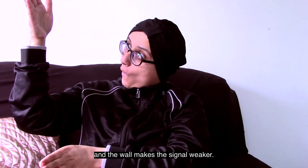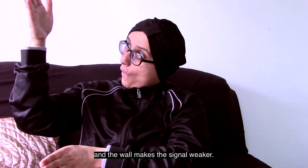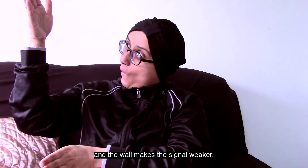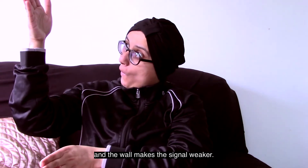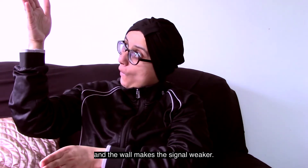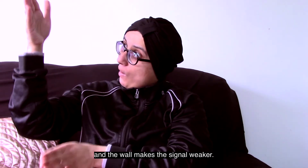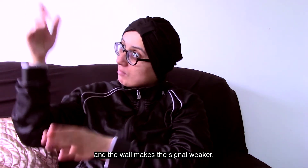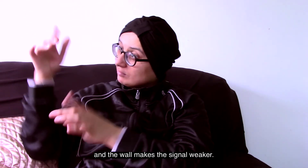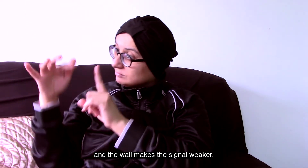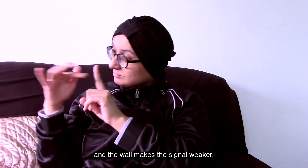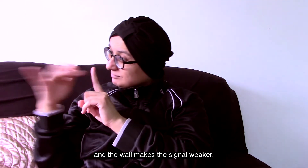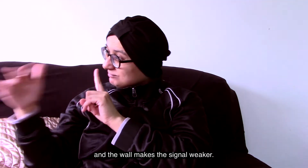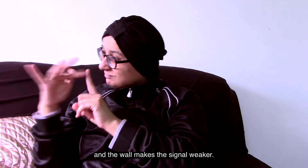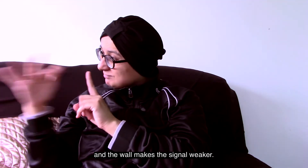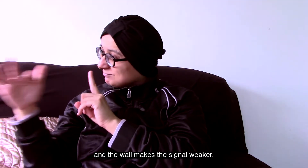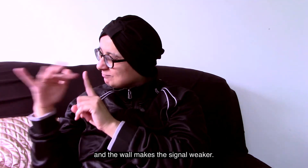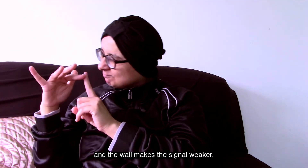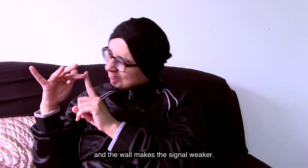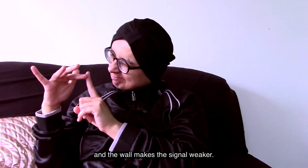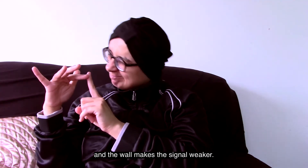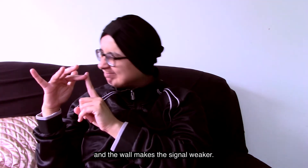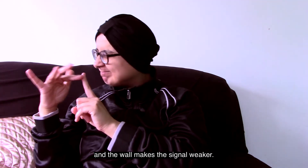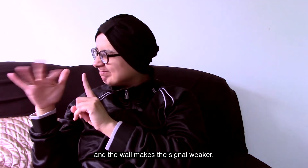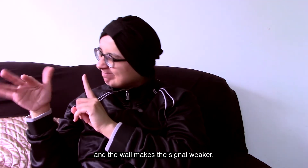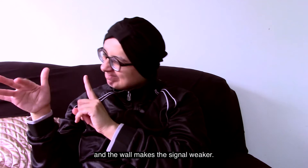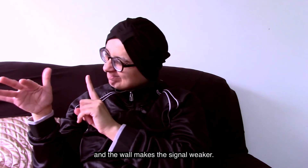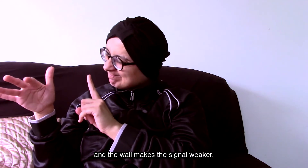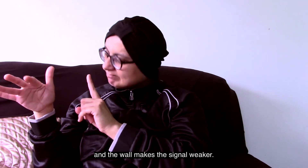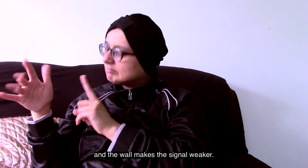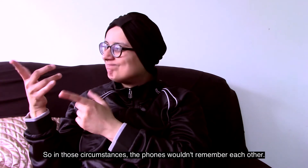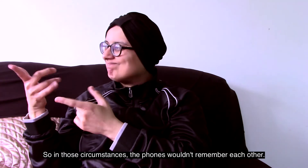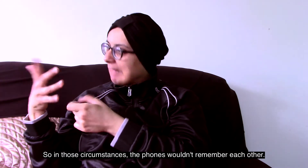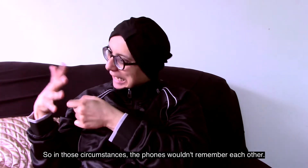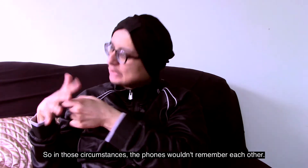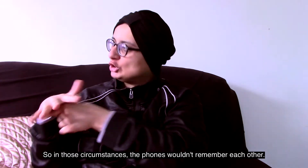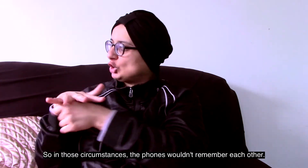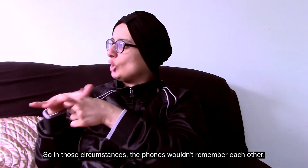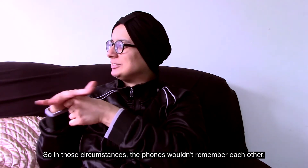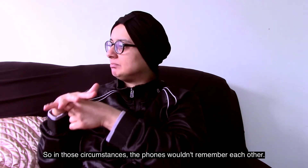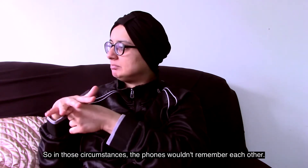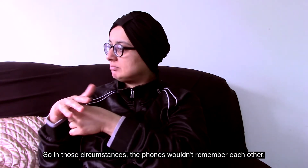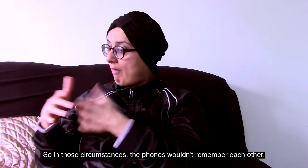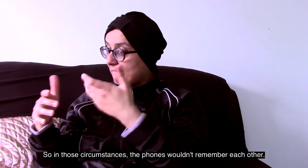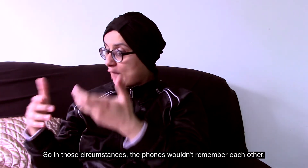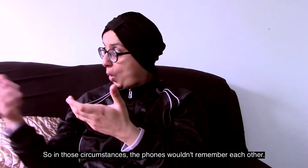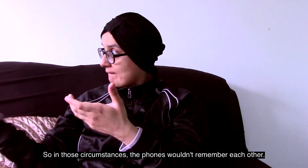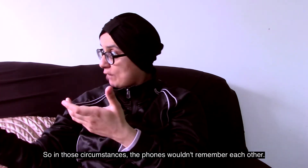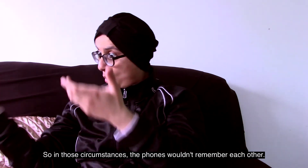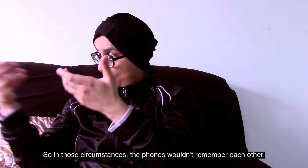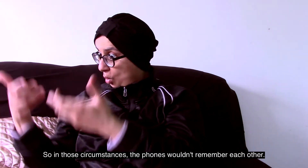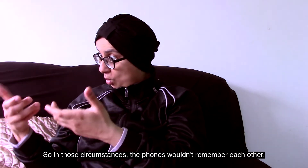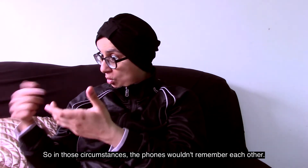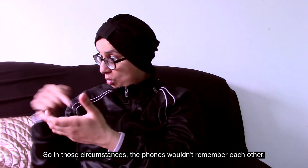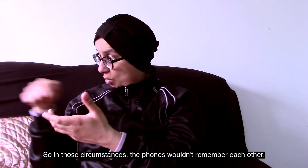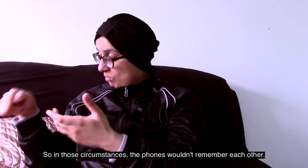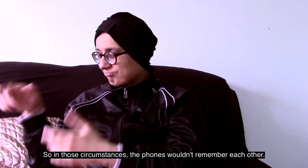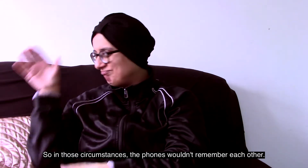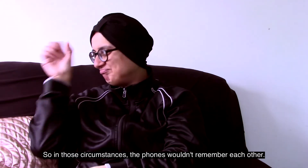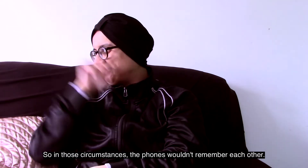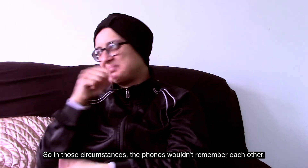and the wall makes the signal weaker. So, in those circumstances, the phone wouldn't remember each